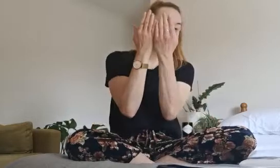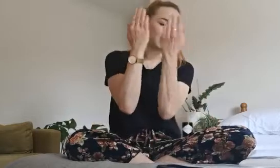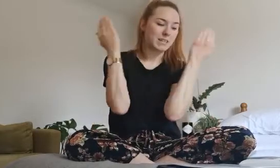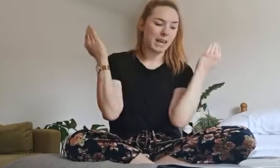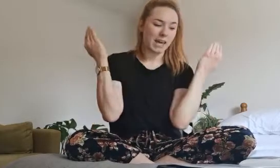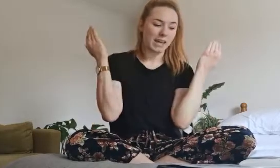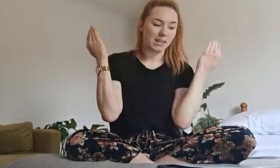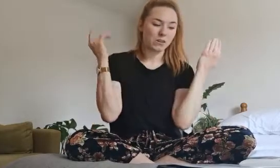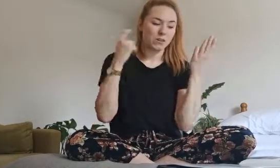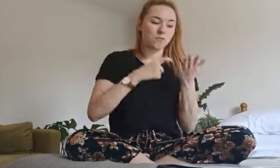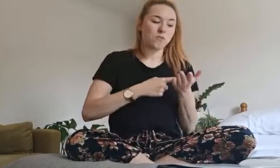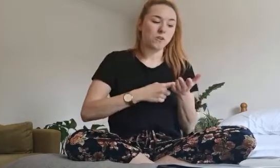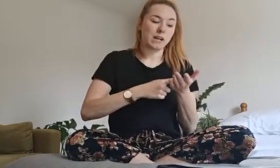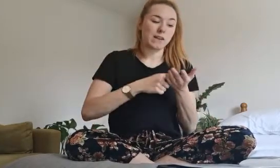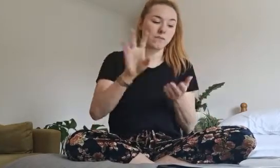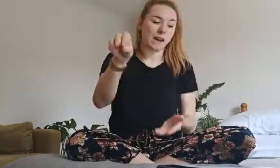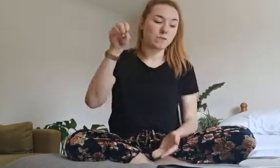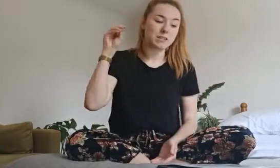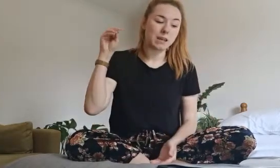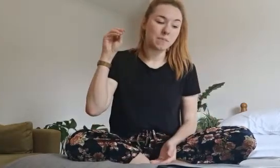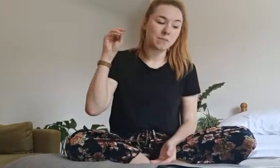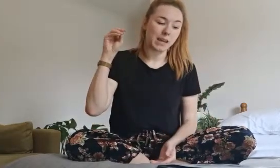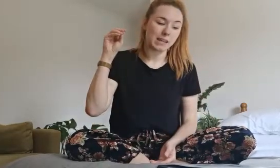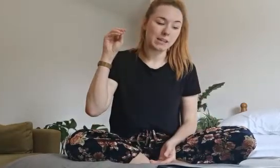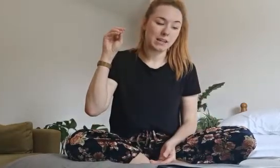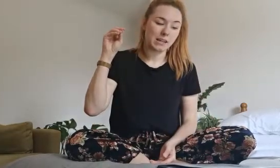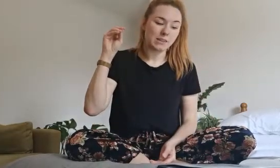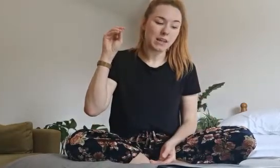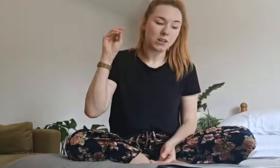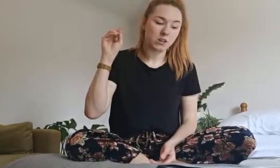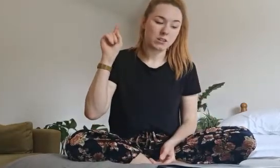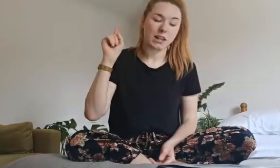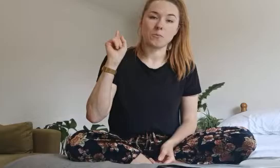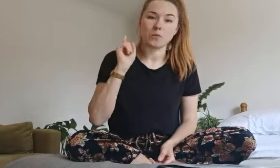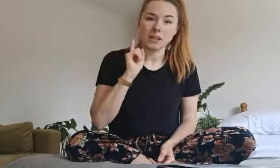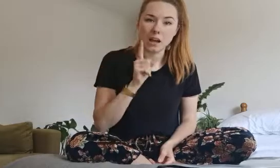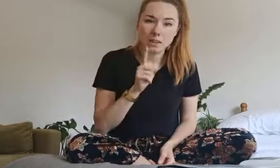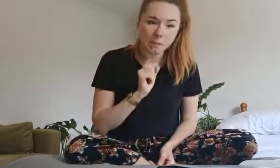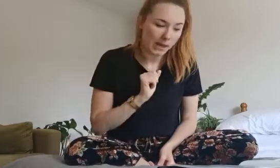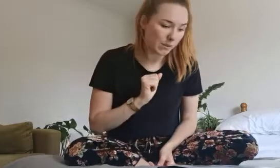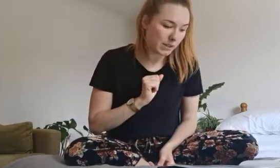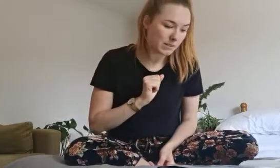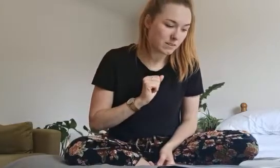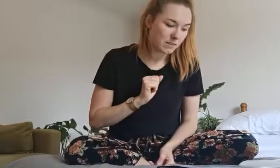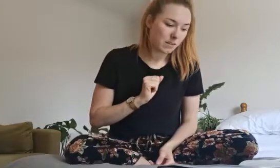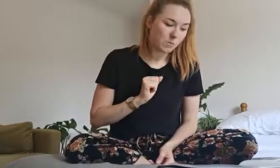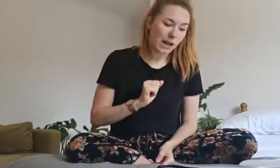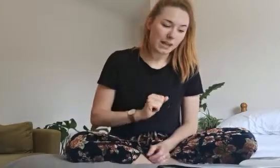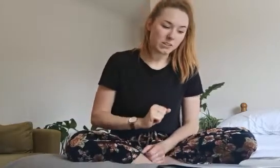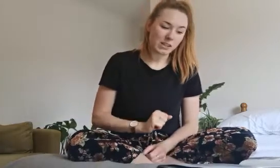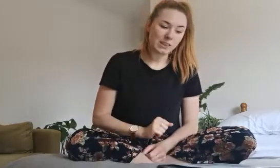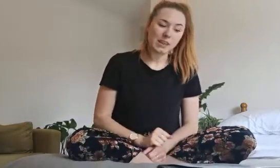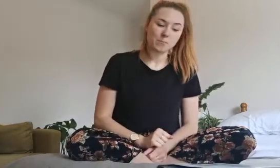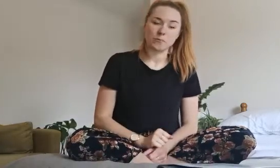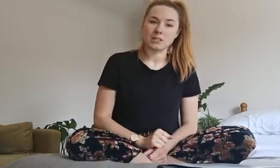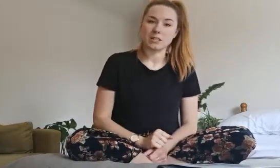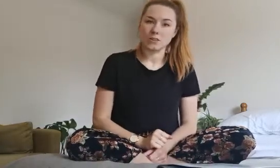One day, Roy found something that looked like what the other penguins were hatching, and they brought it to